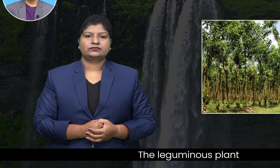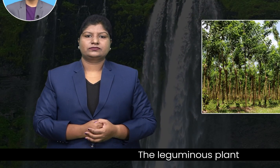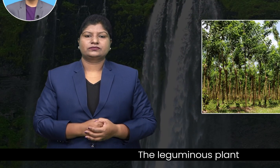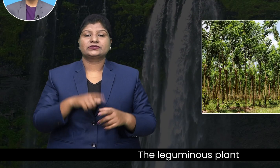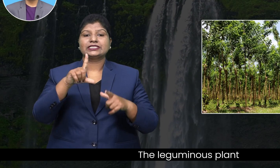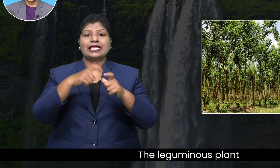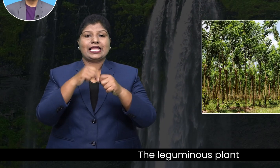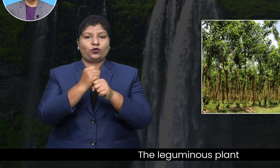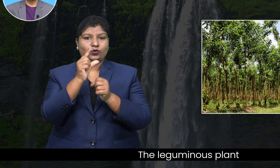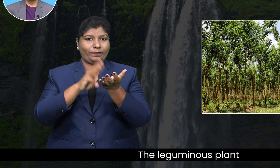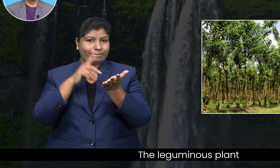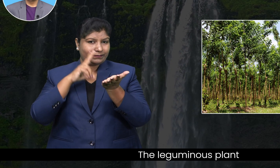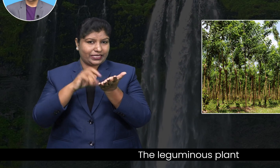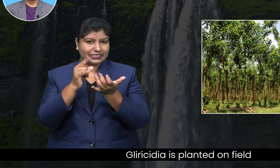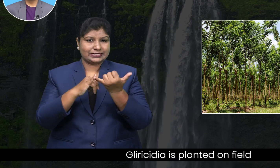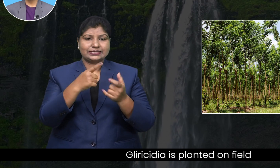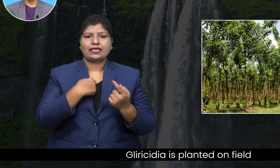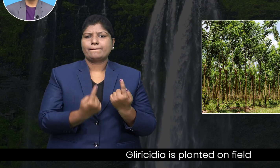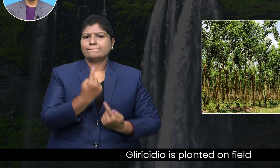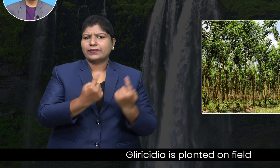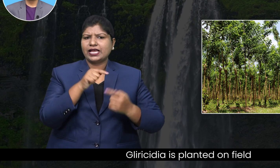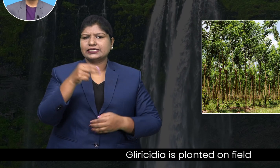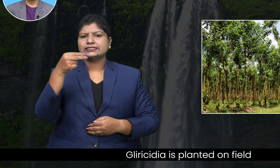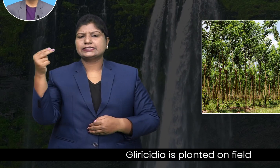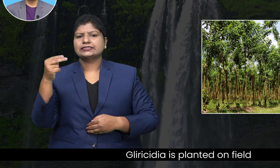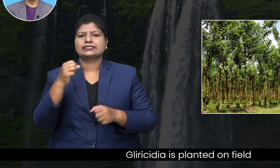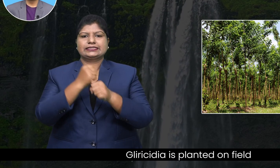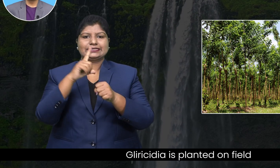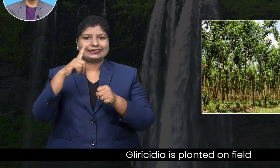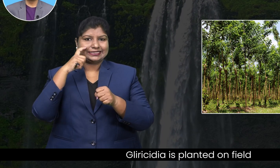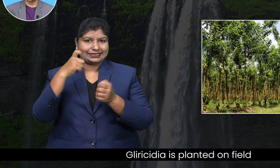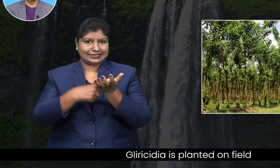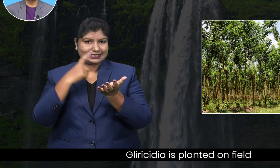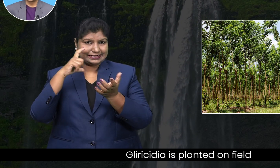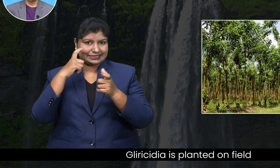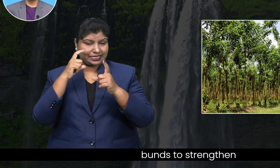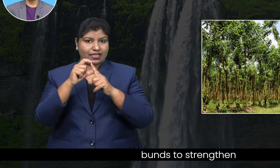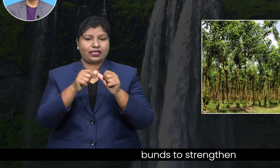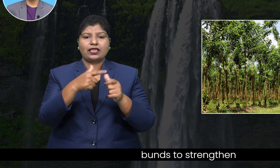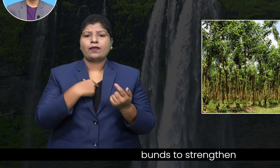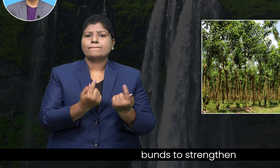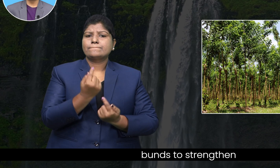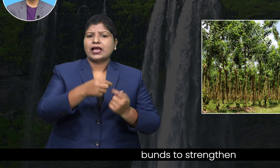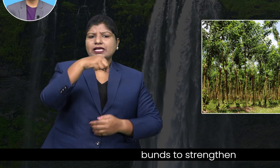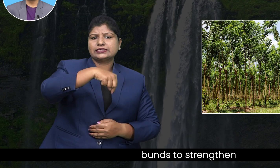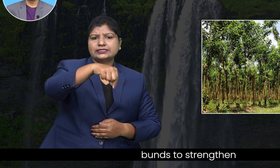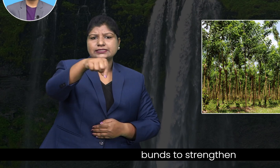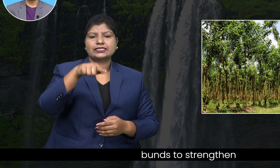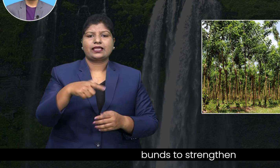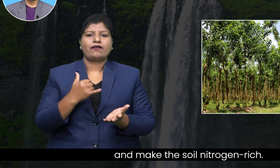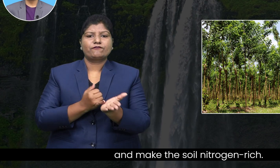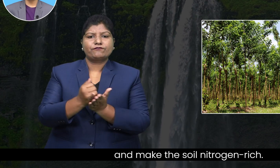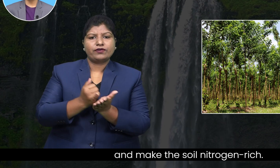The leguminous plant Gliricidia is planted on fields, bunds to strengthen